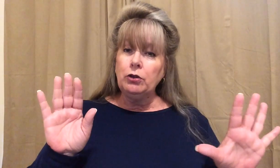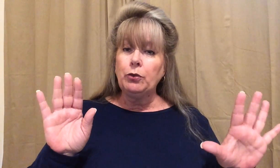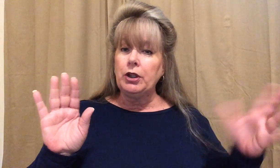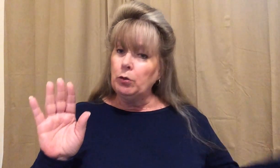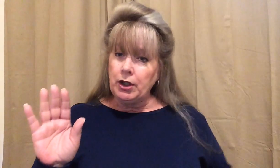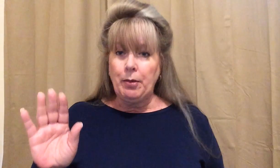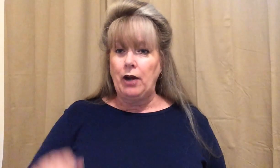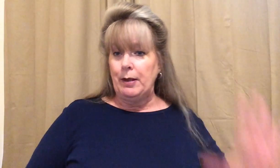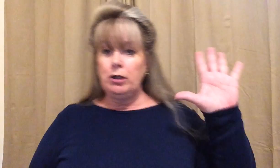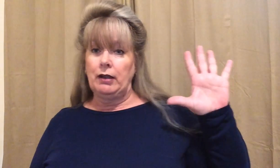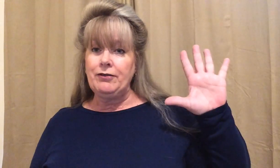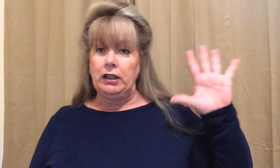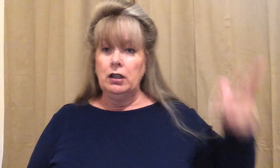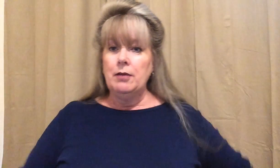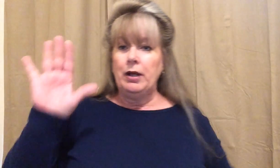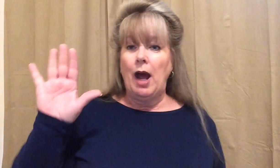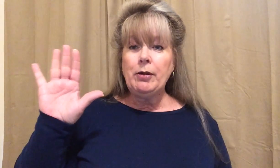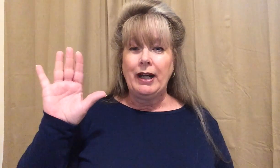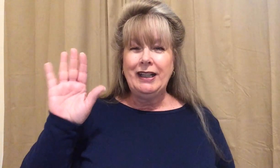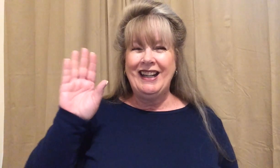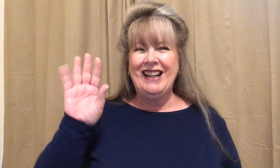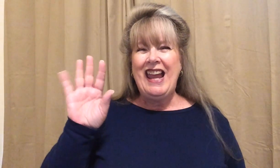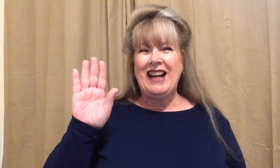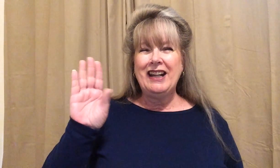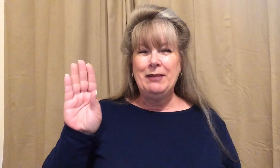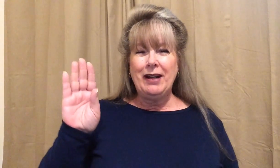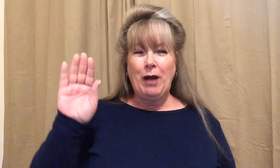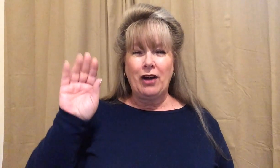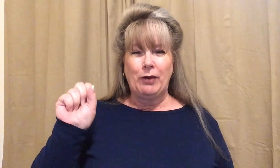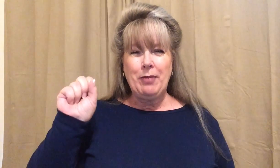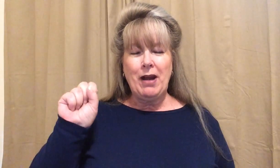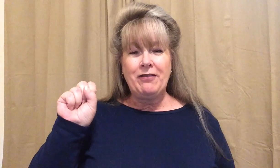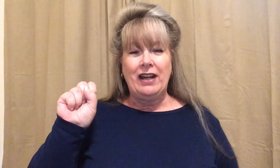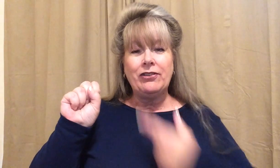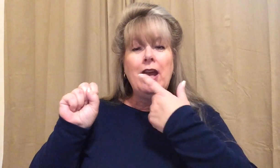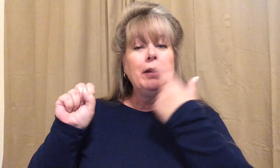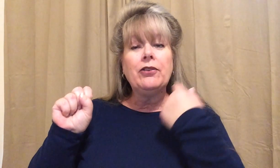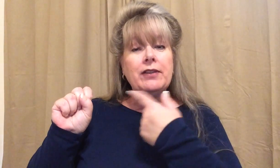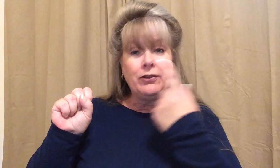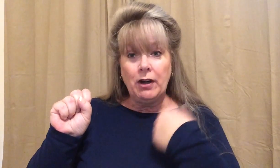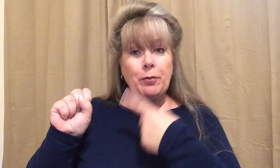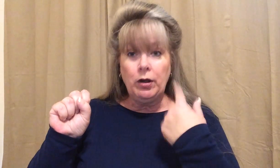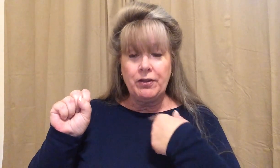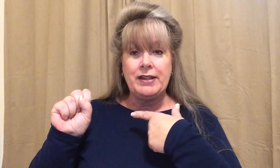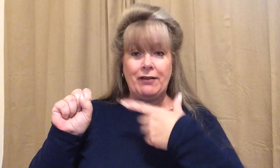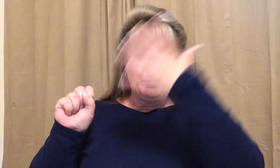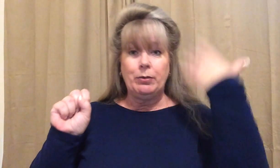choose where you want your box. Maybe you're a lefty, but I'm a righty and I keep my box right by my face because it's very important for the deaf to be able to see